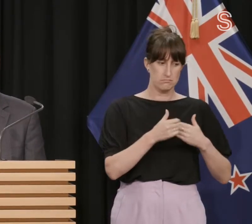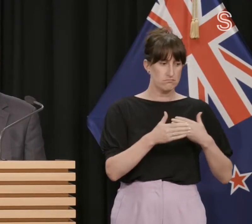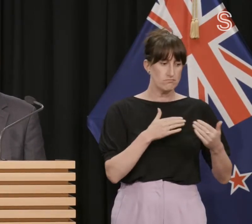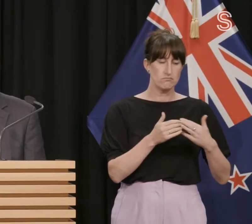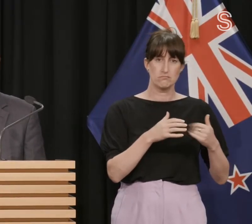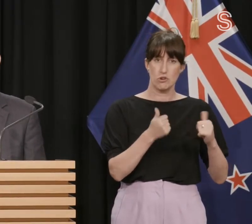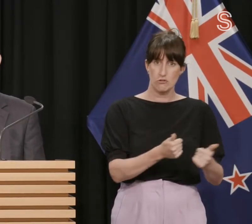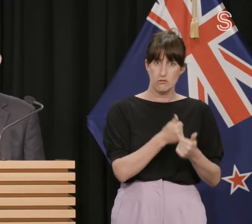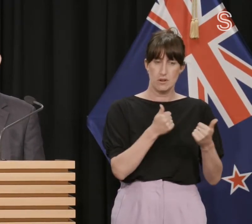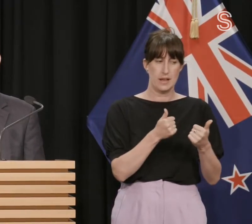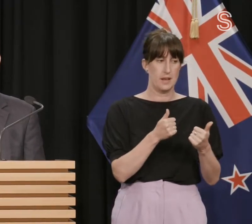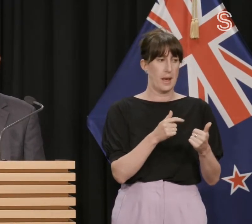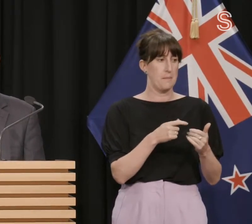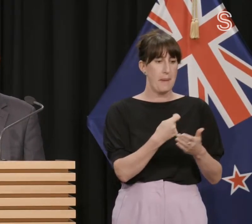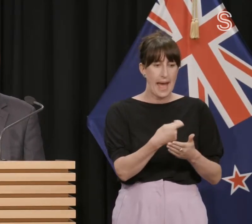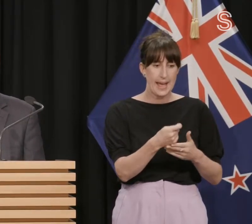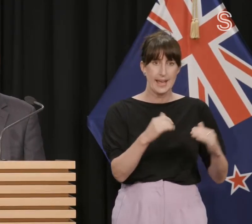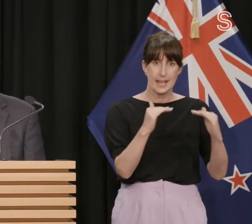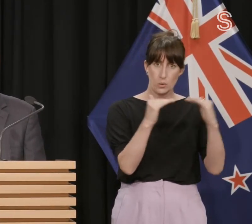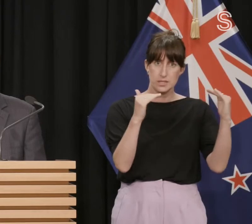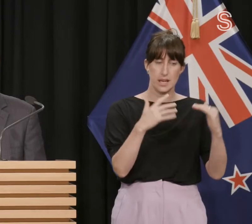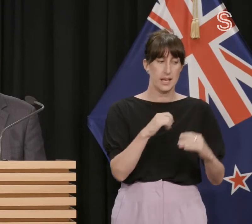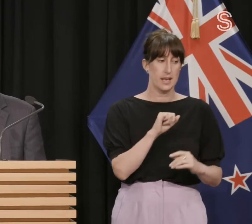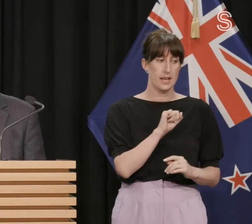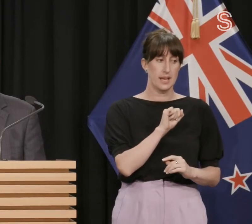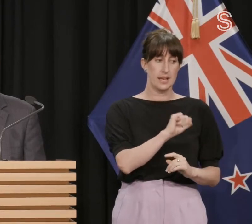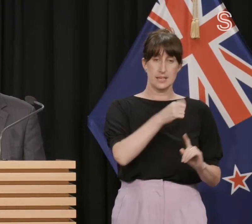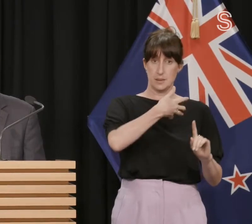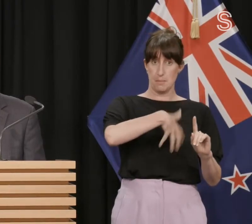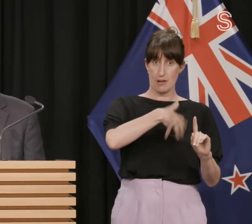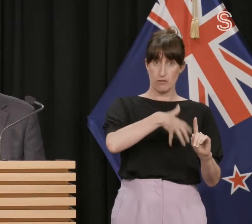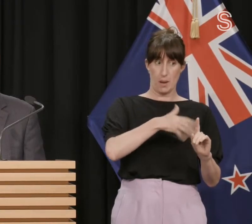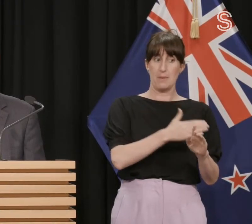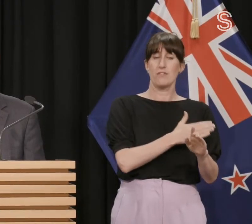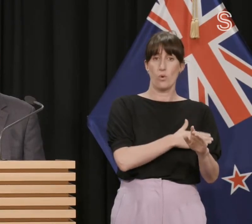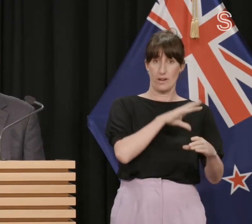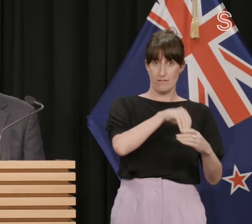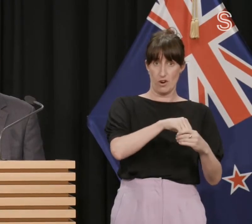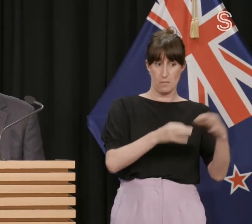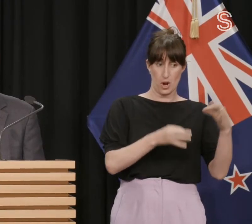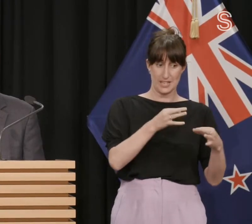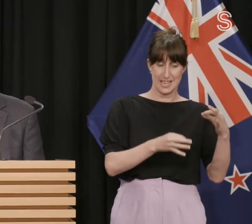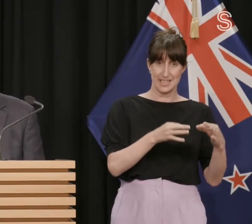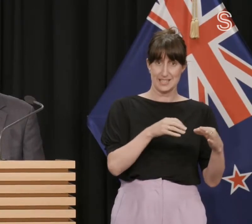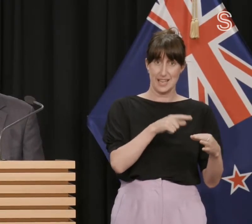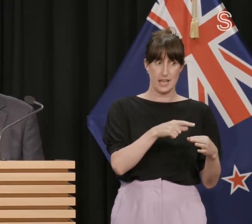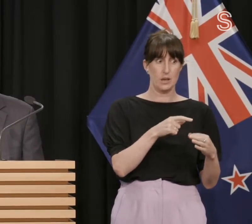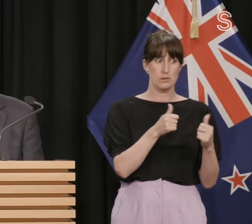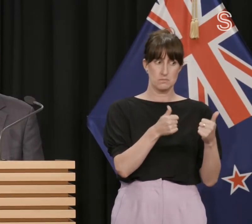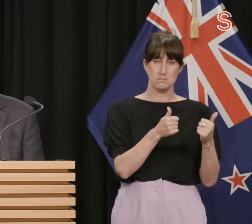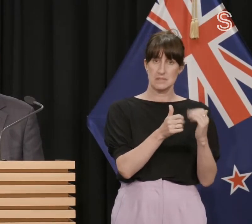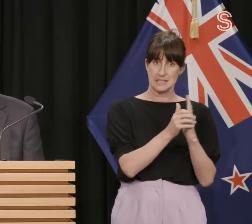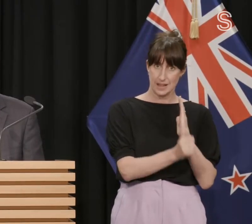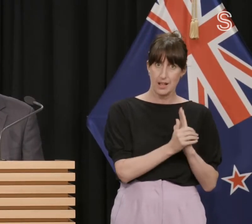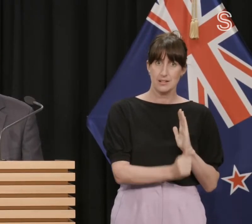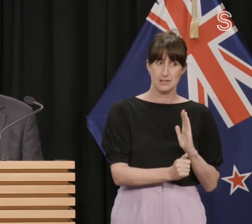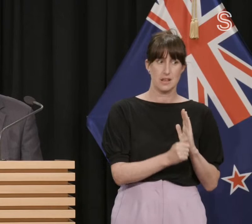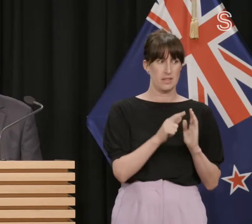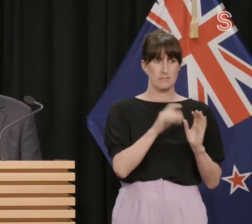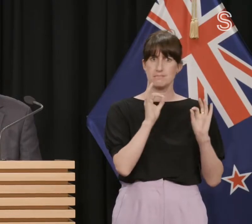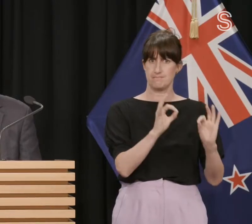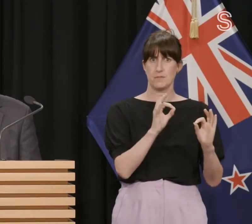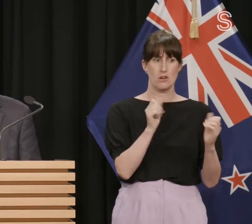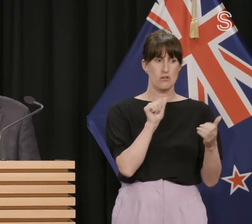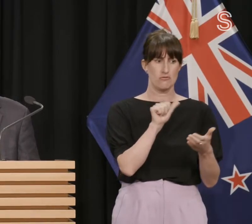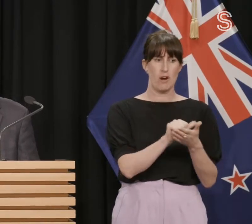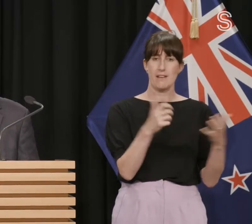pay equity. His background prior to politics actually gives him a really unique skill set there. And so I think he is absolutely the right